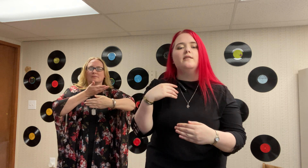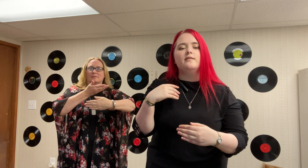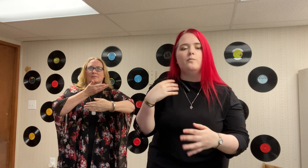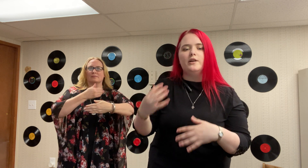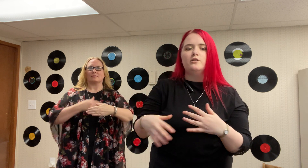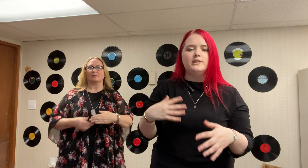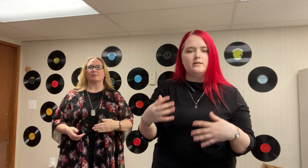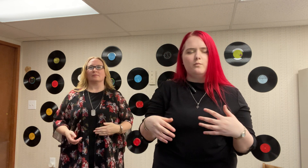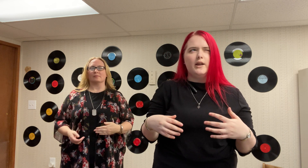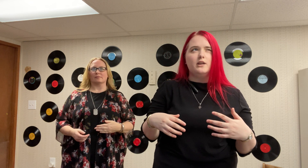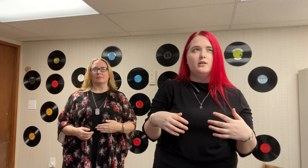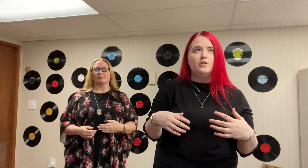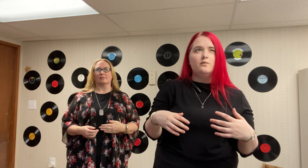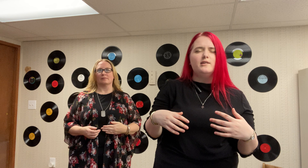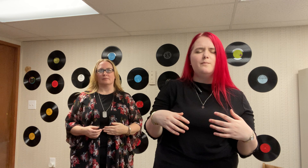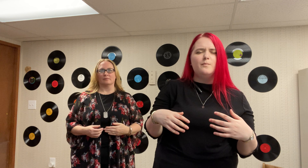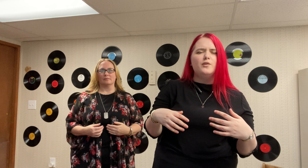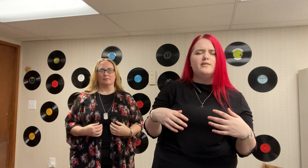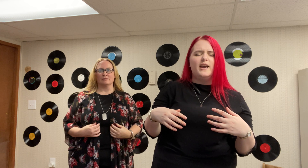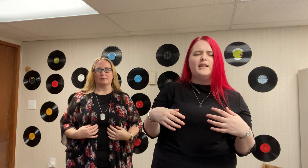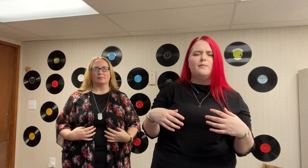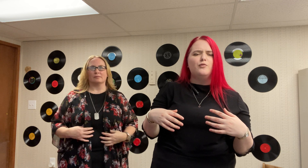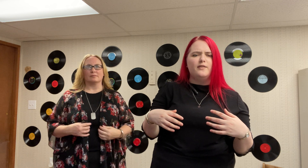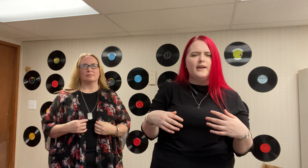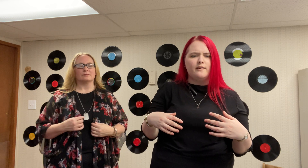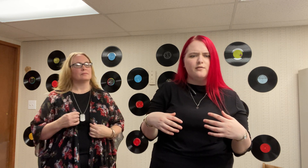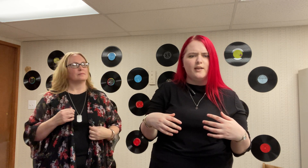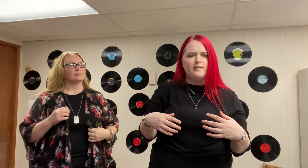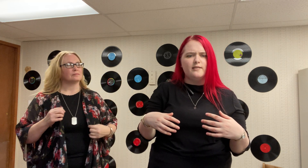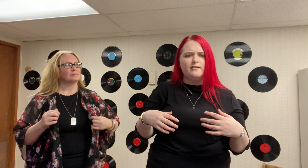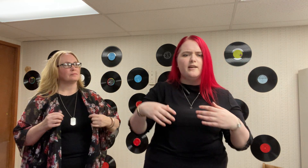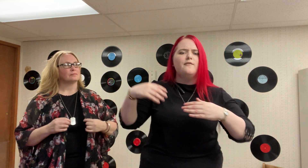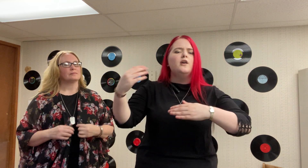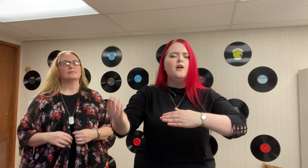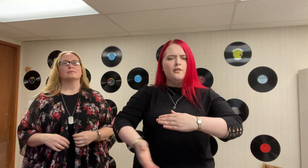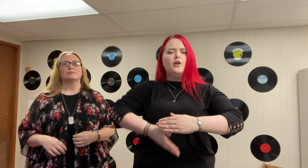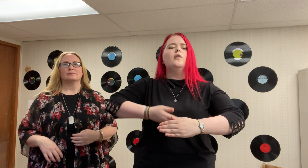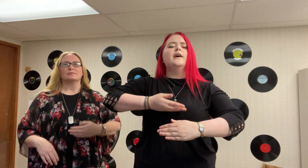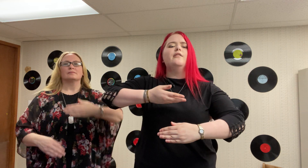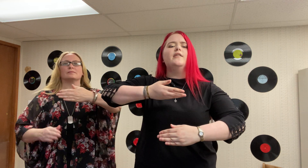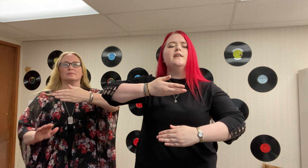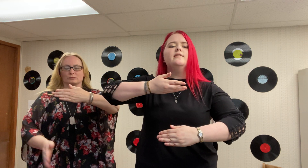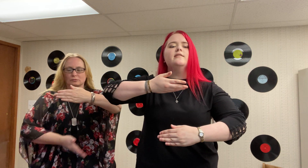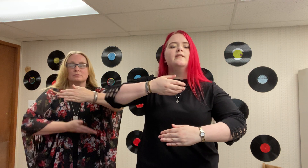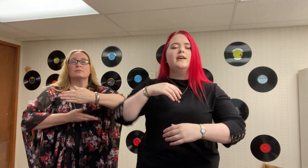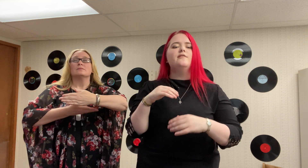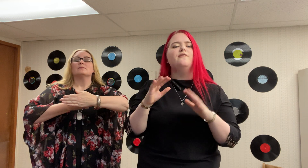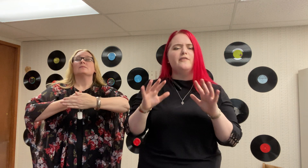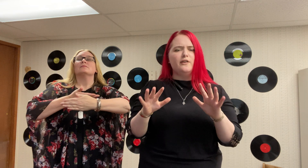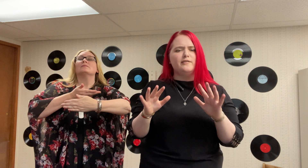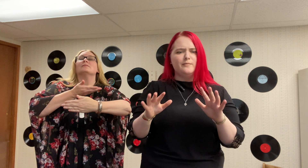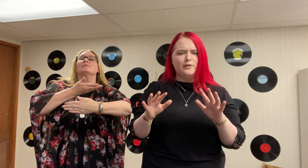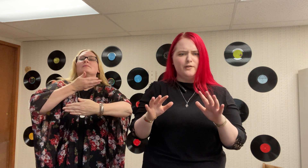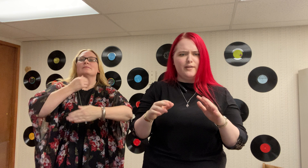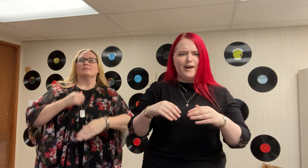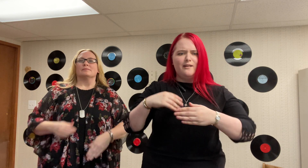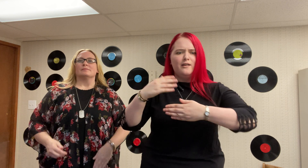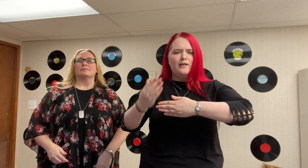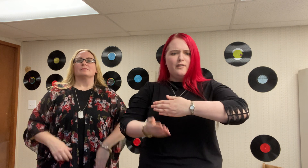this when when you see people saying like breathing exercises and stuff, they'll go like this. It's very similar to that.